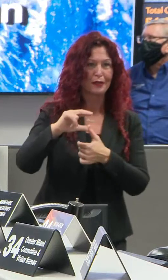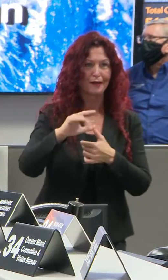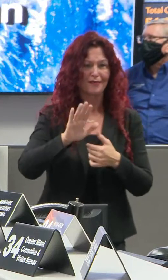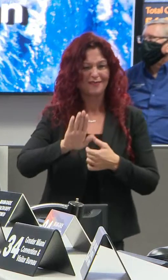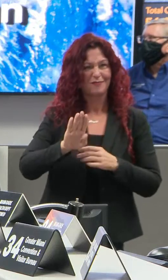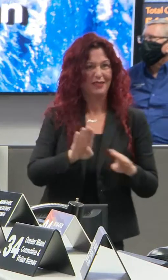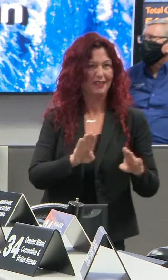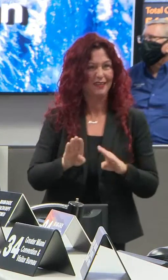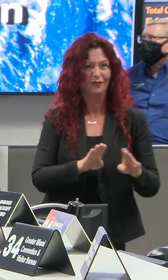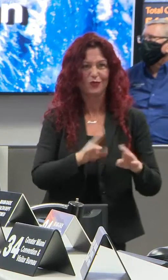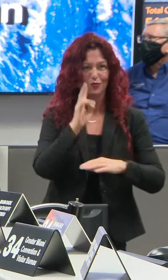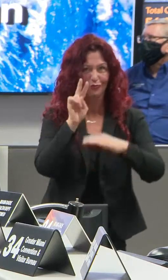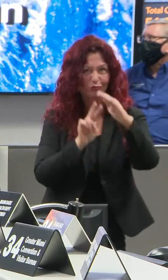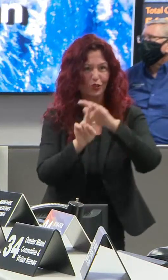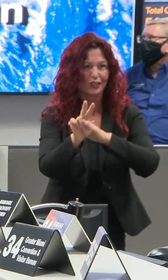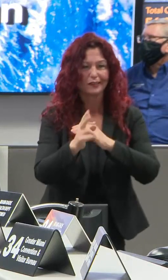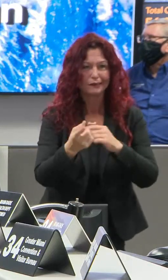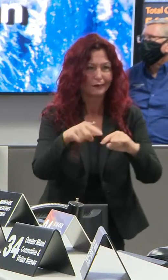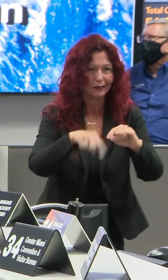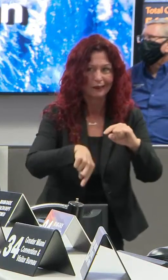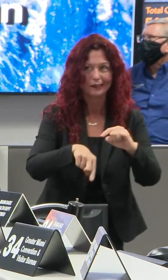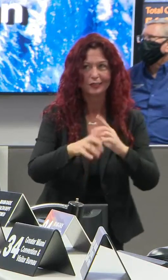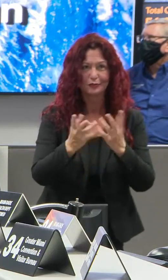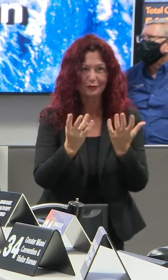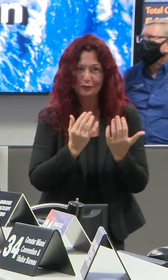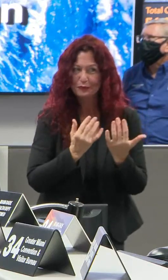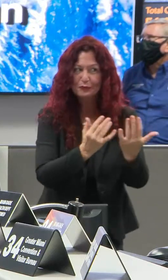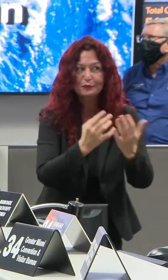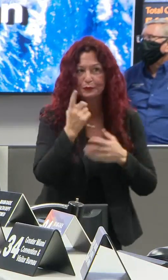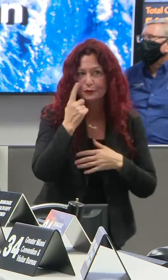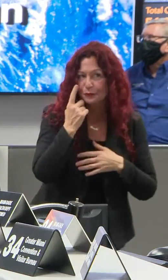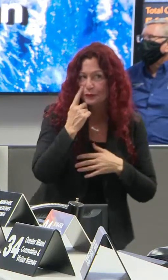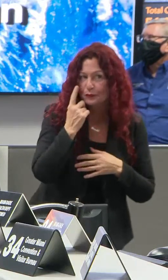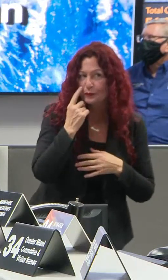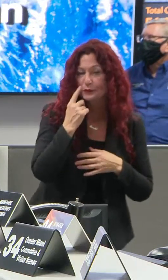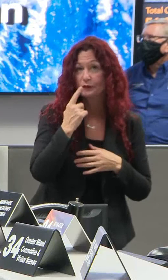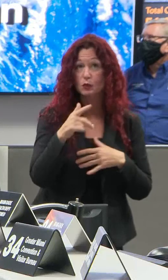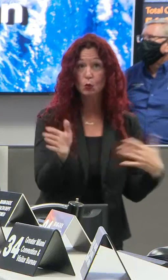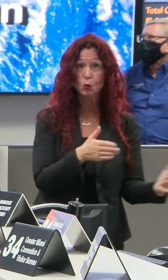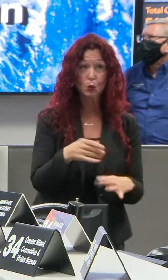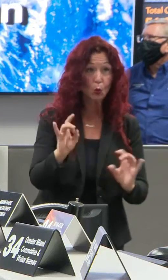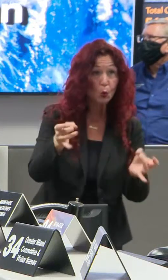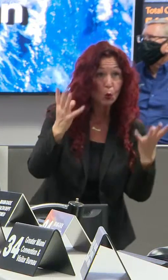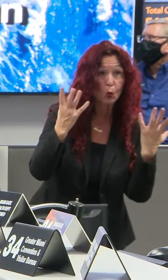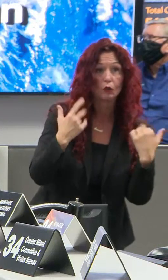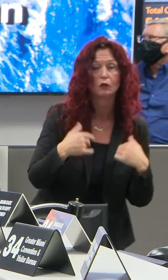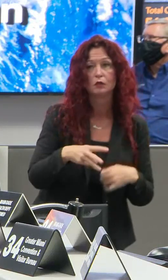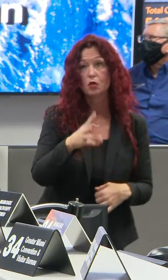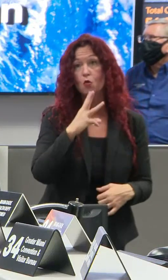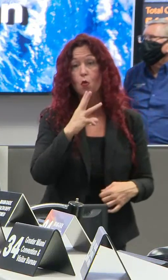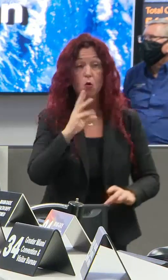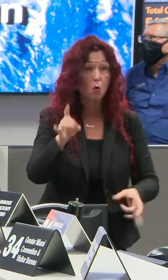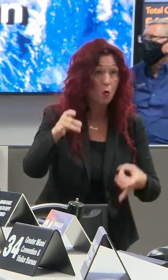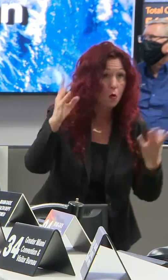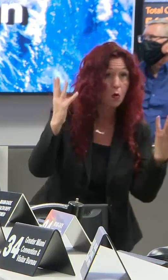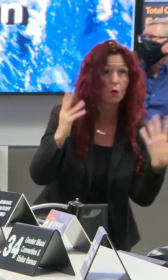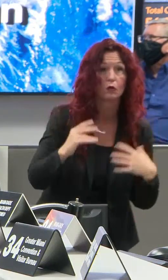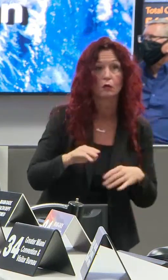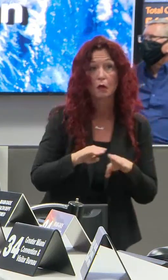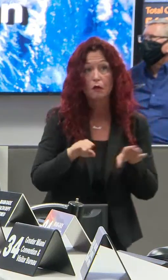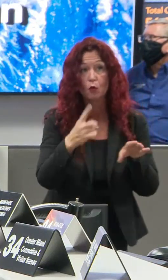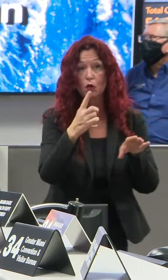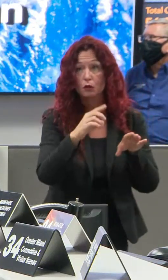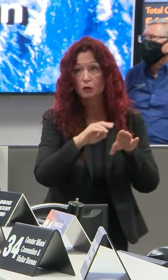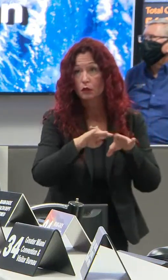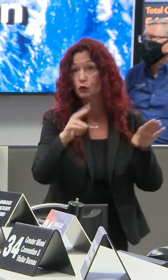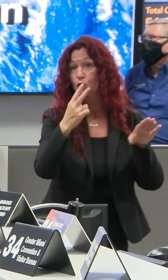the confidence in each storm. When I say the confidence on the forecast is different